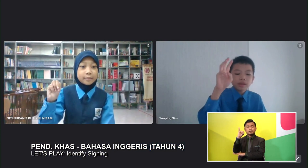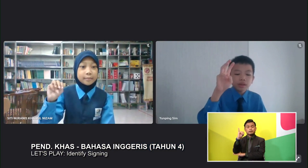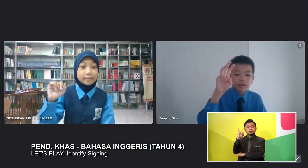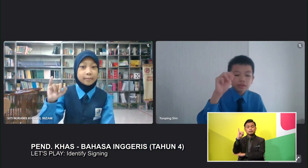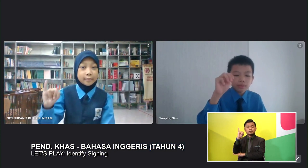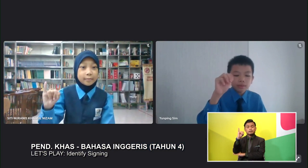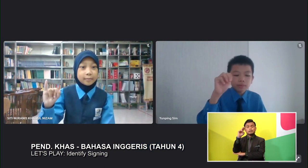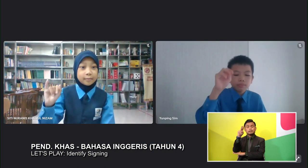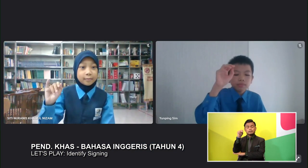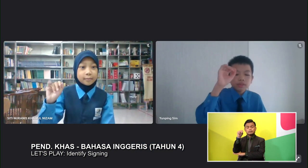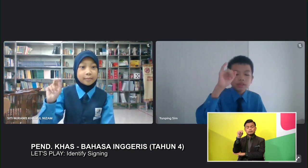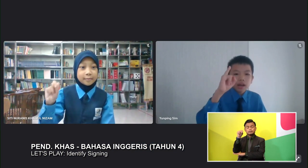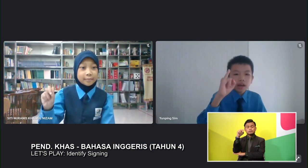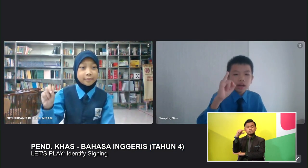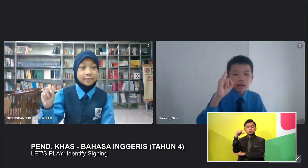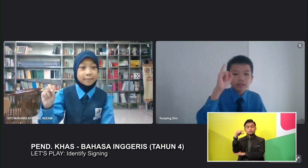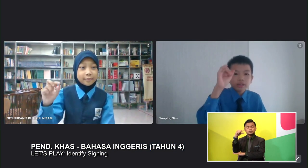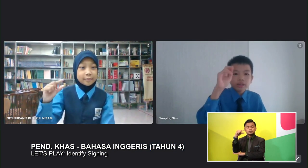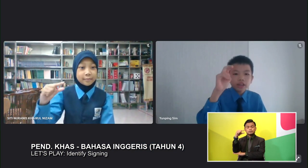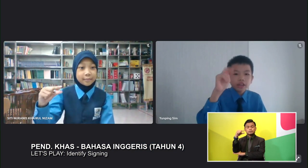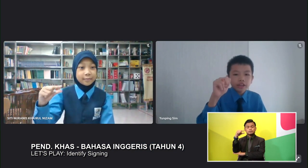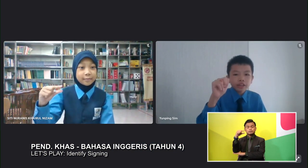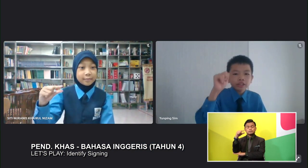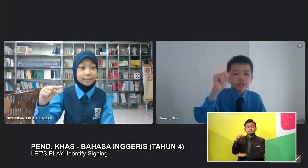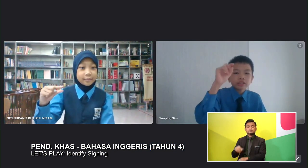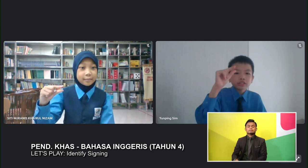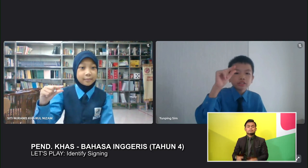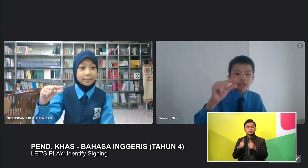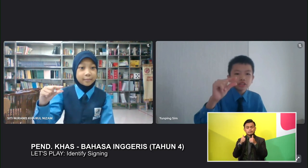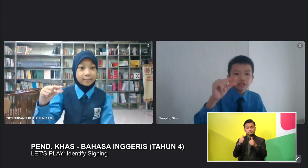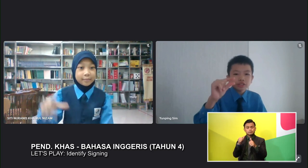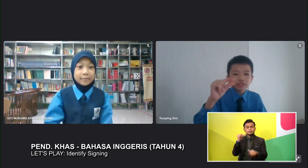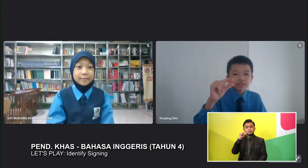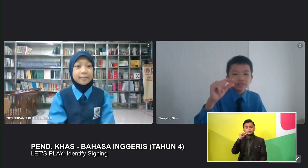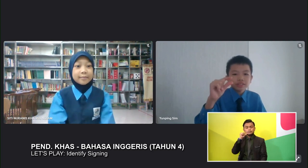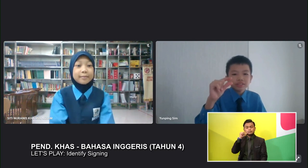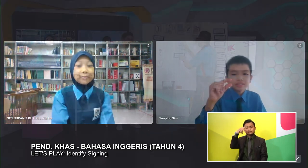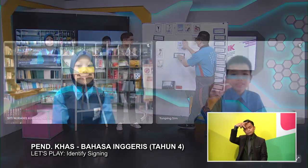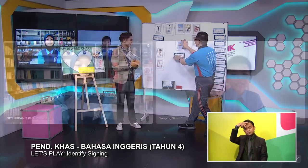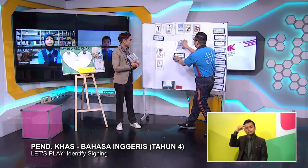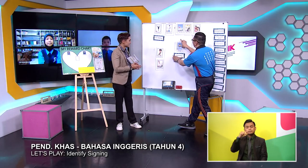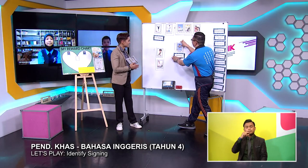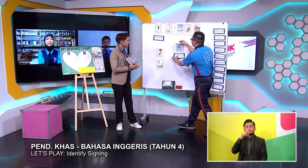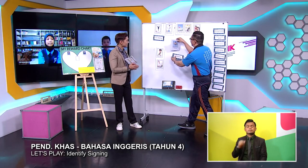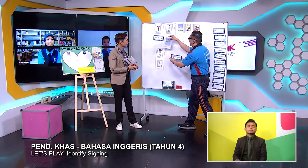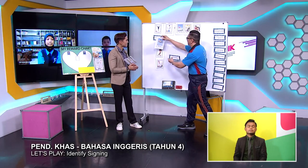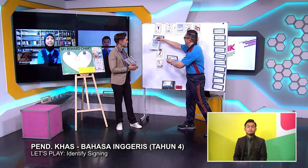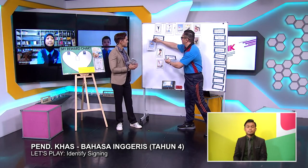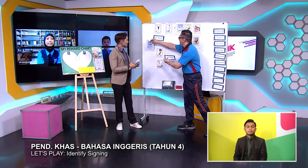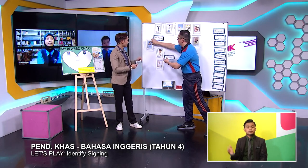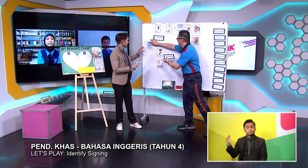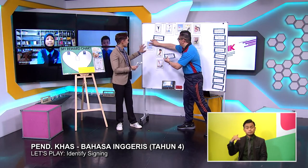I N G. Good job, Anis and Bing Bing. Okay, let's